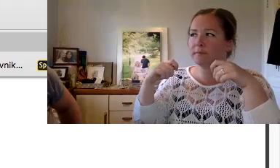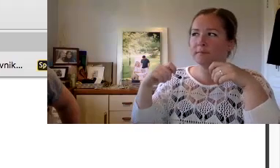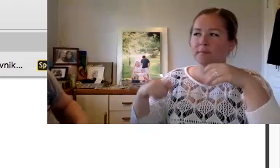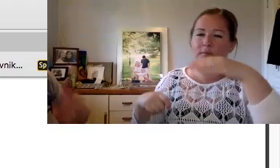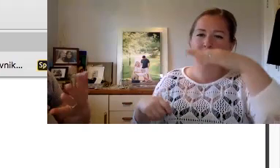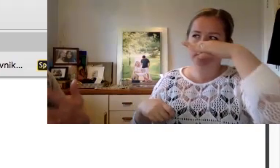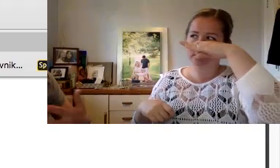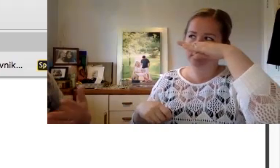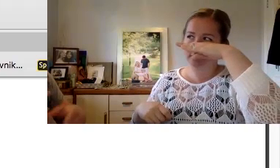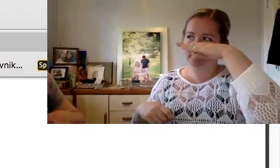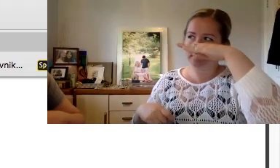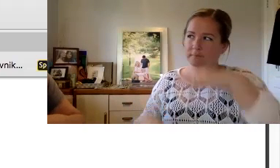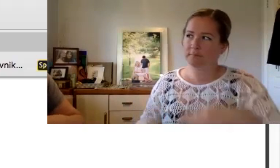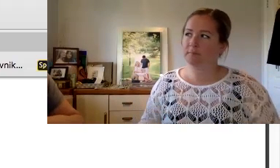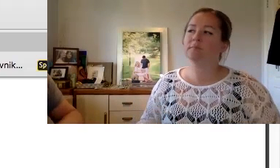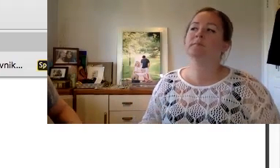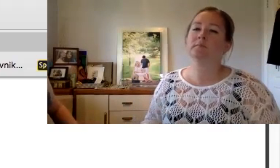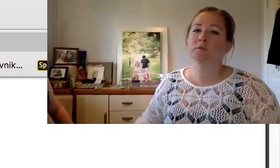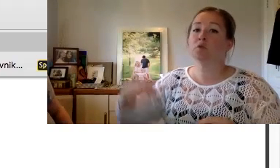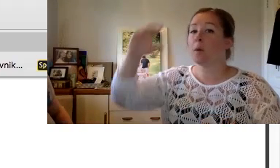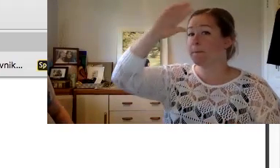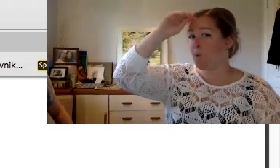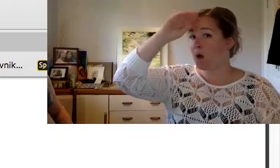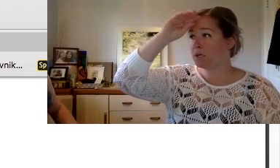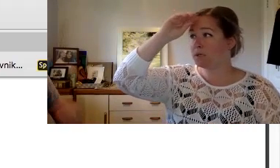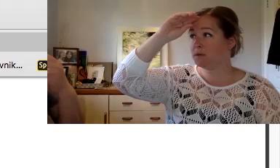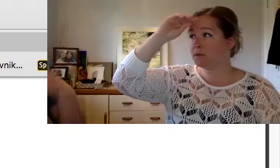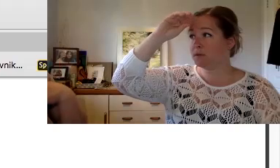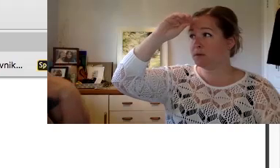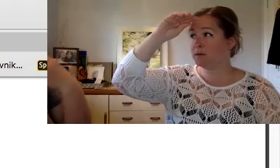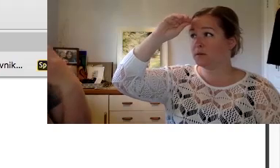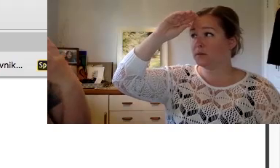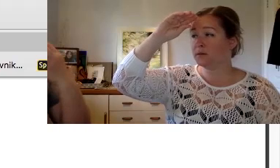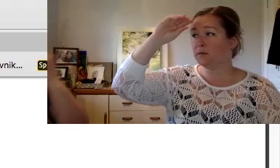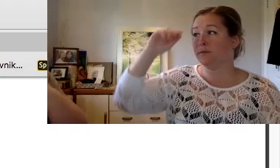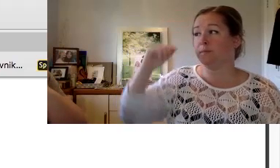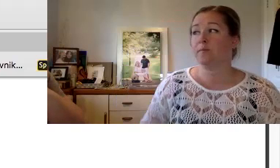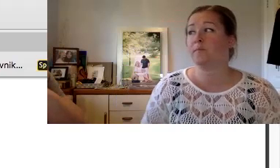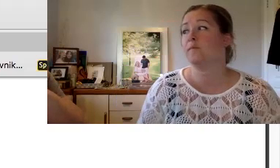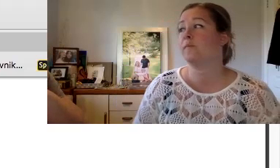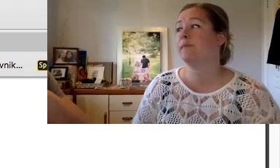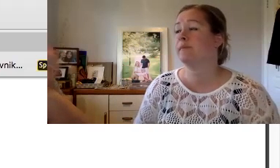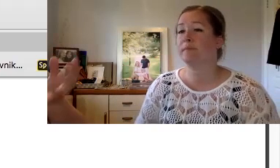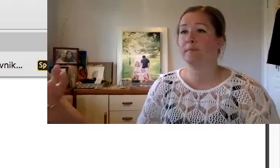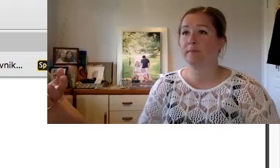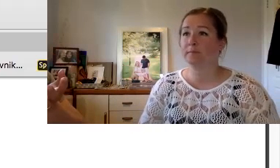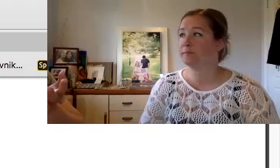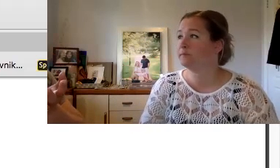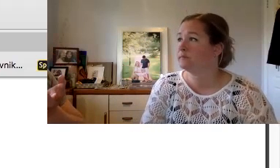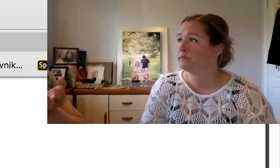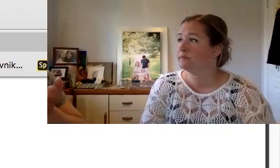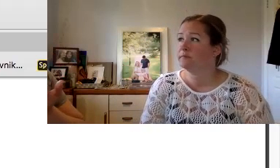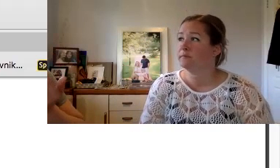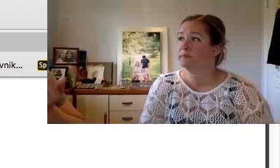used to have, this is where referencing from ASL, girls used to wear like a bonnet or like, that's where it came